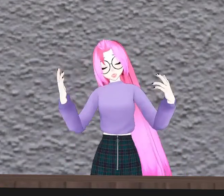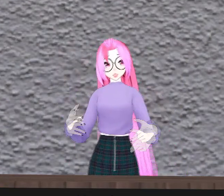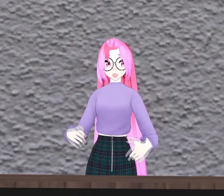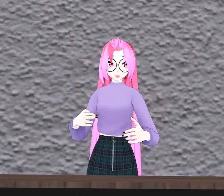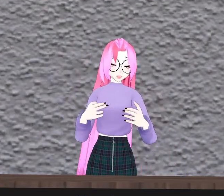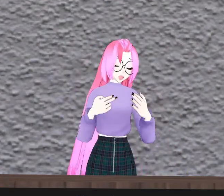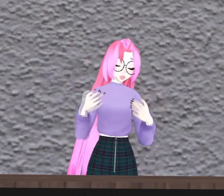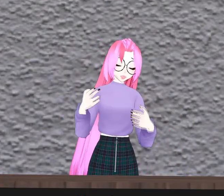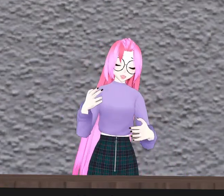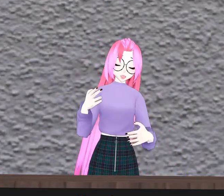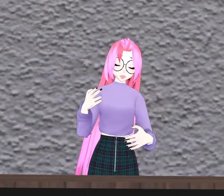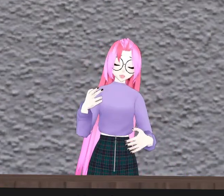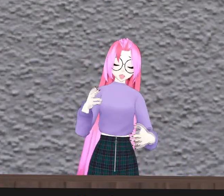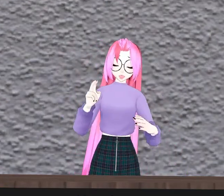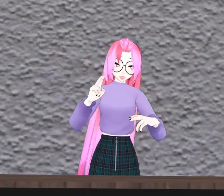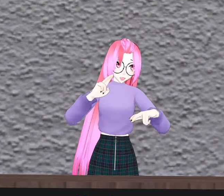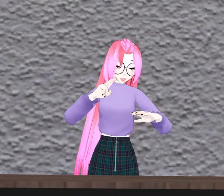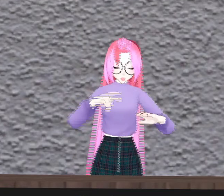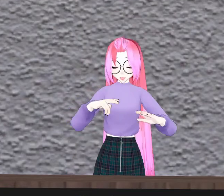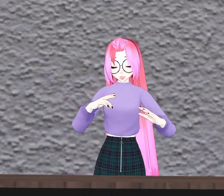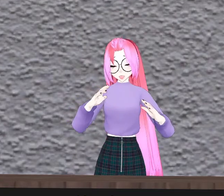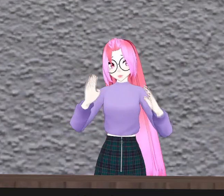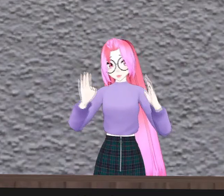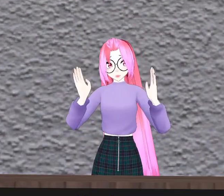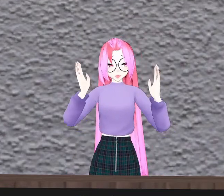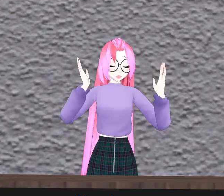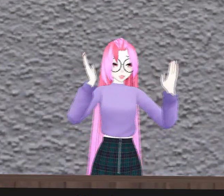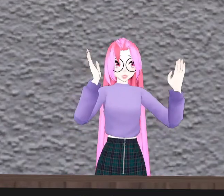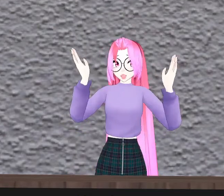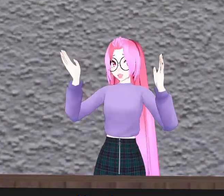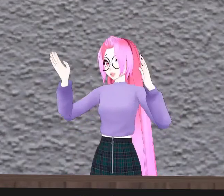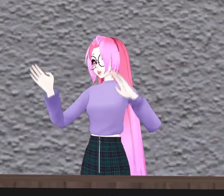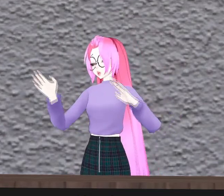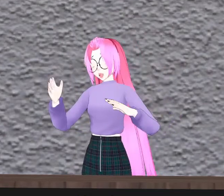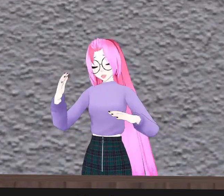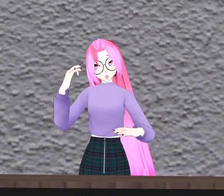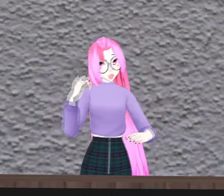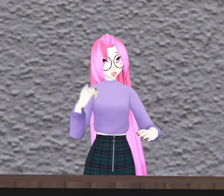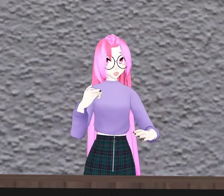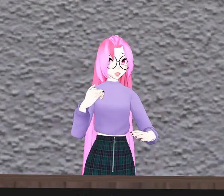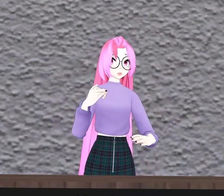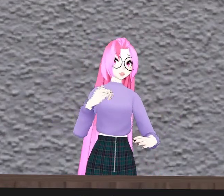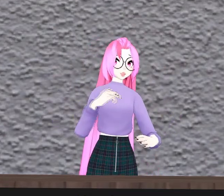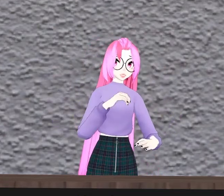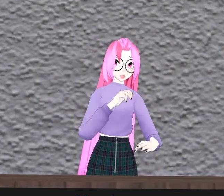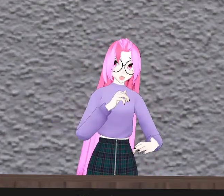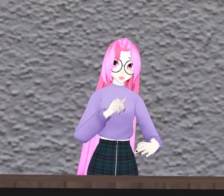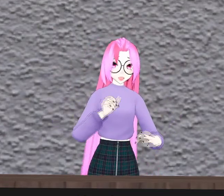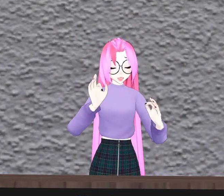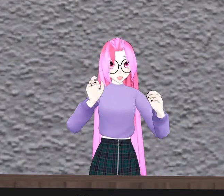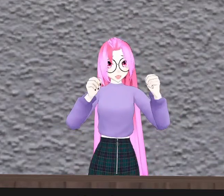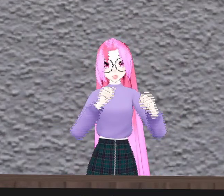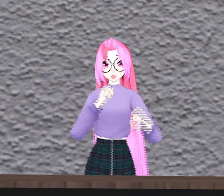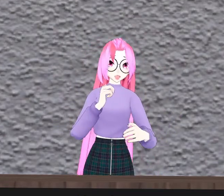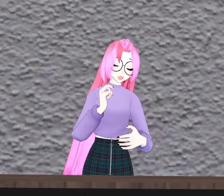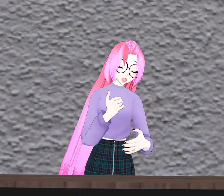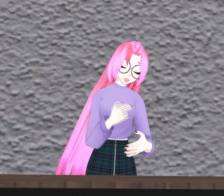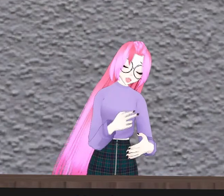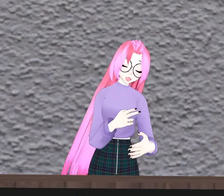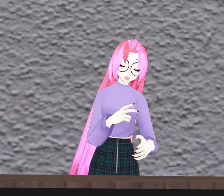And honestly, I could sit here and preach to all of you about why you shouldn't be teaching if you're not qualified, but